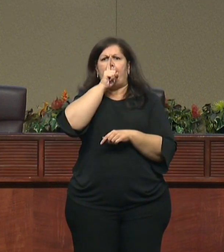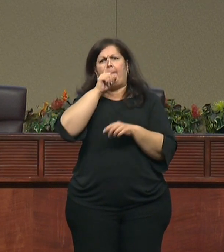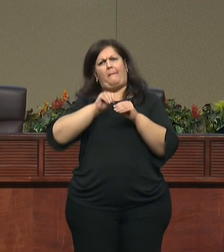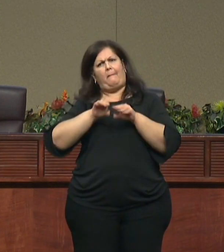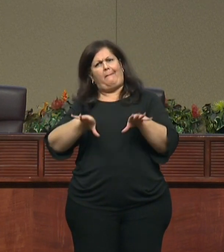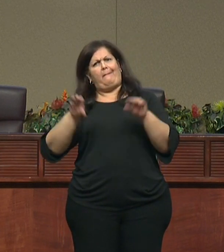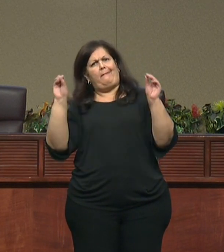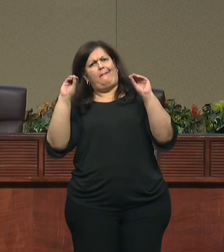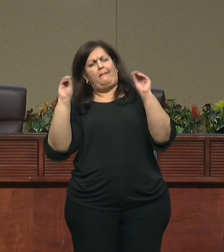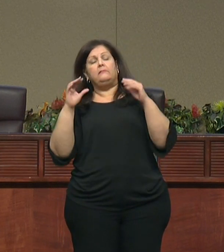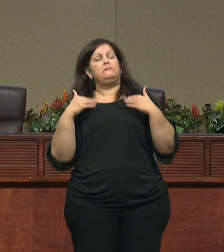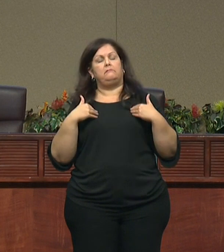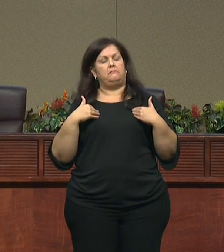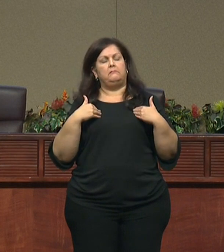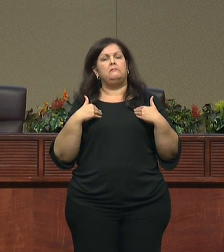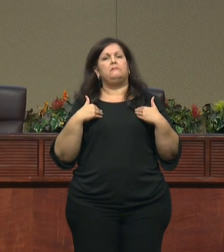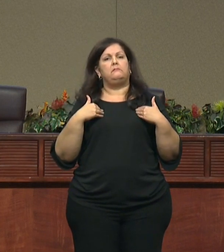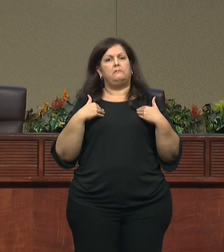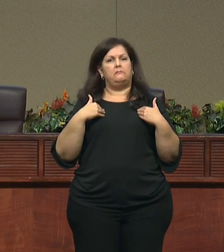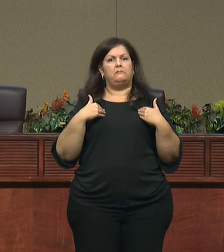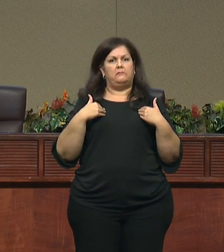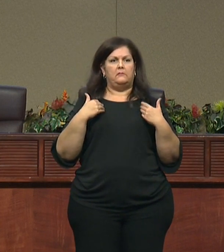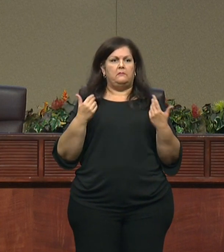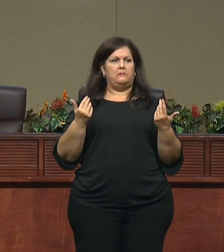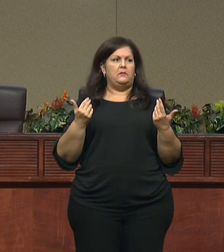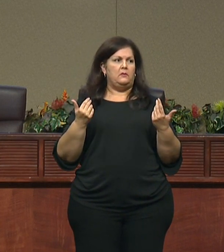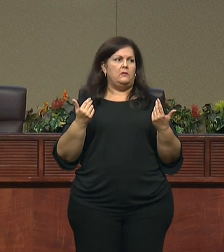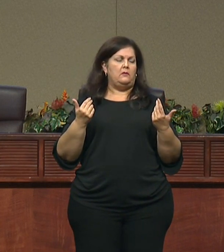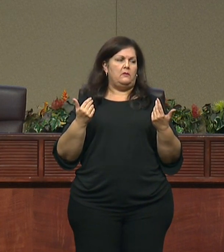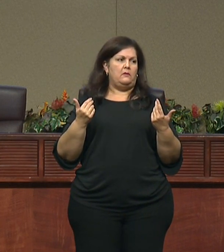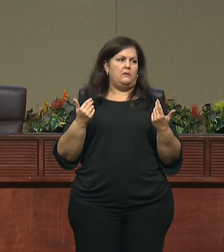park. We have community-wide distribution,